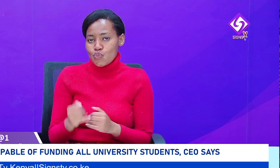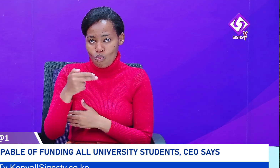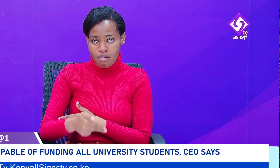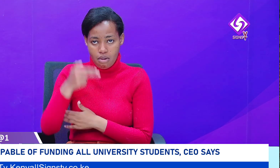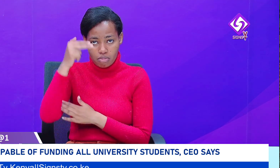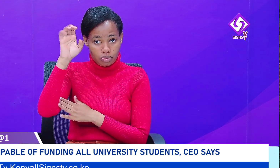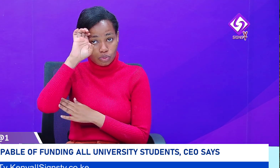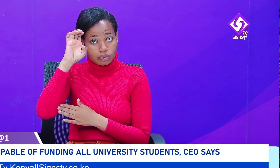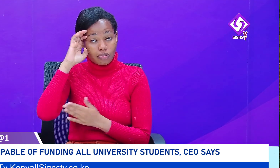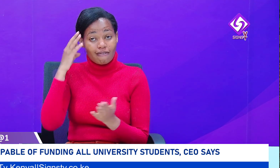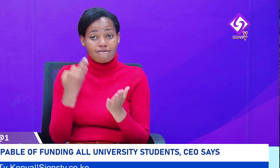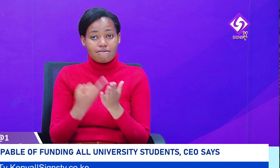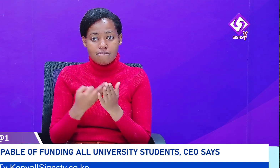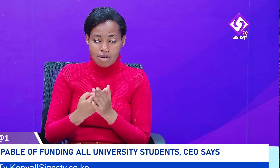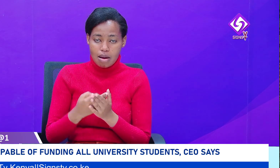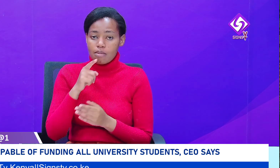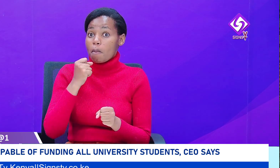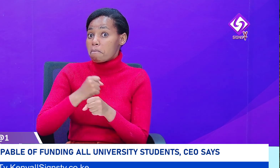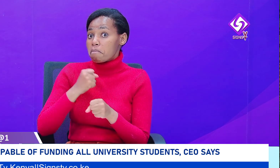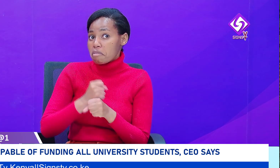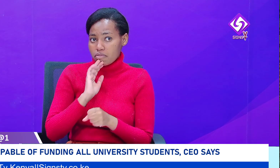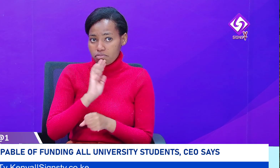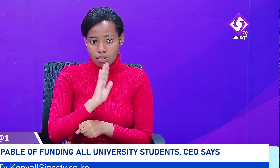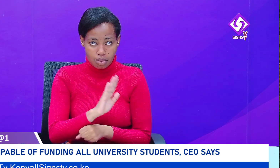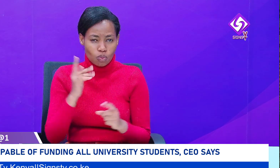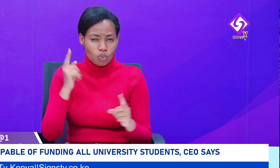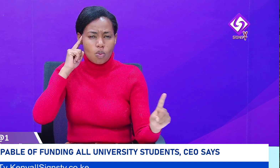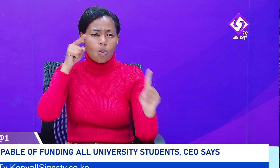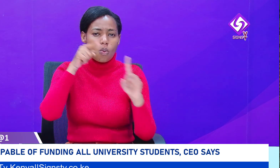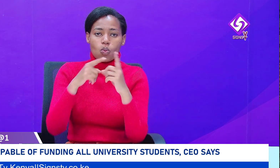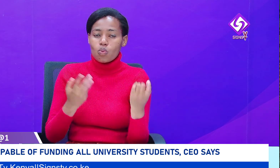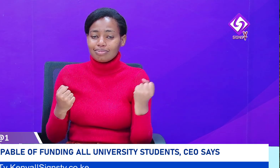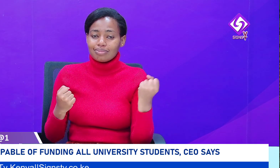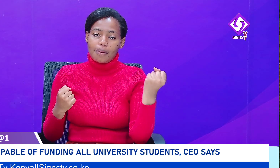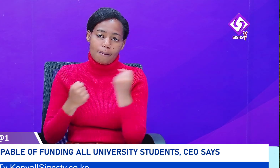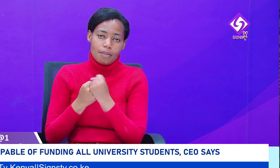The assurance comes amid a new higher education funding